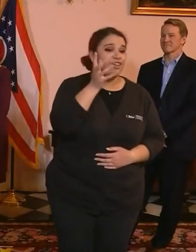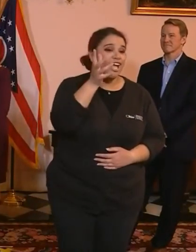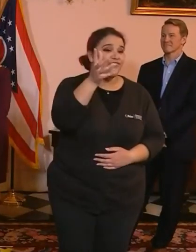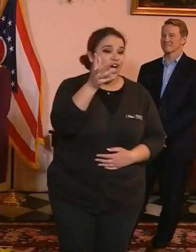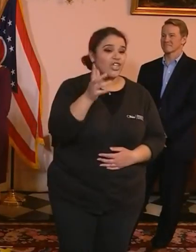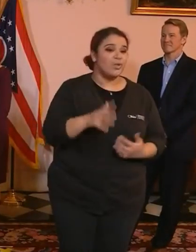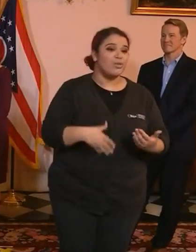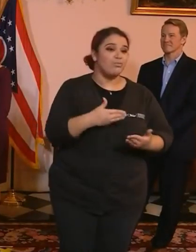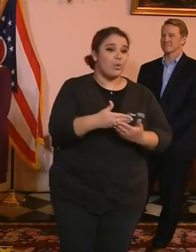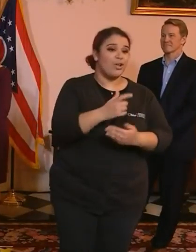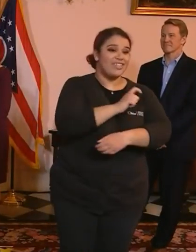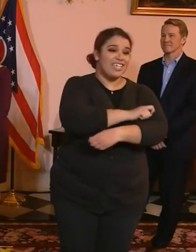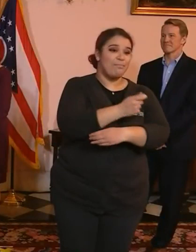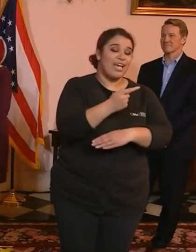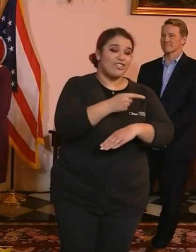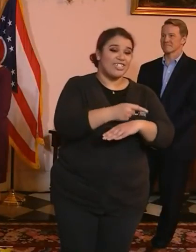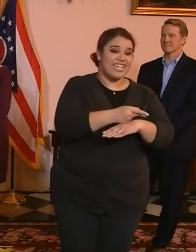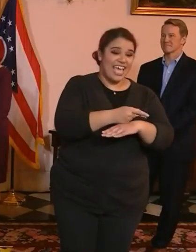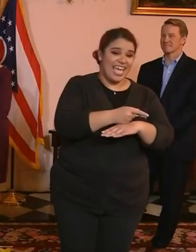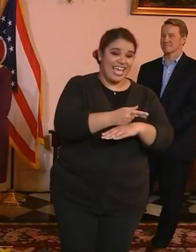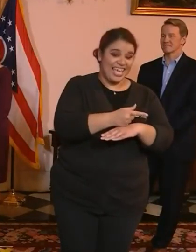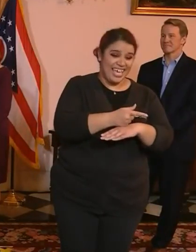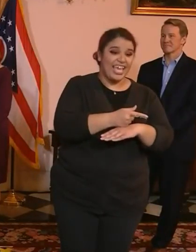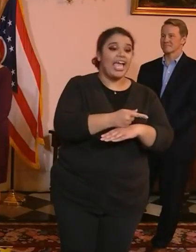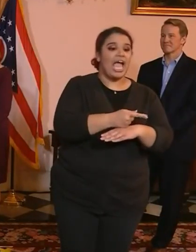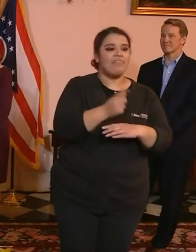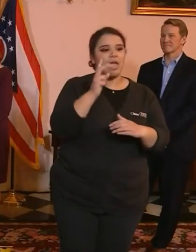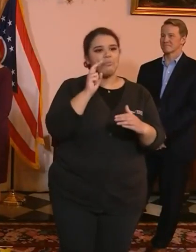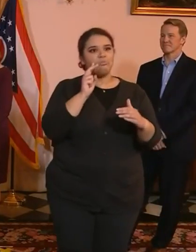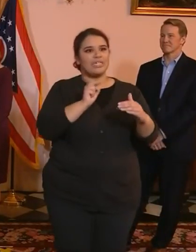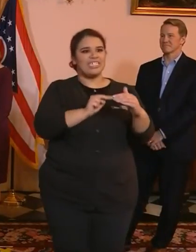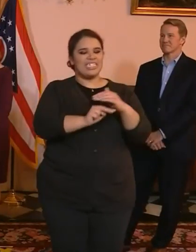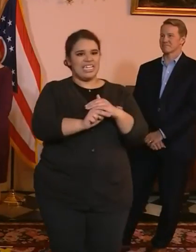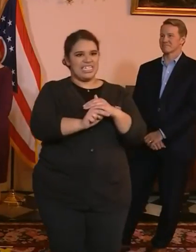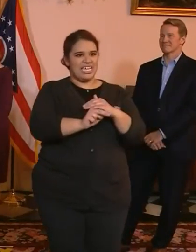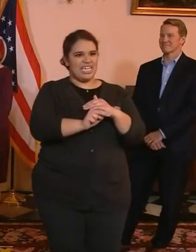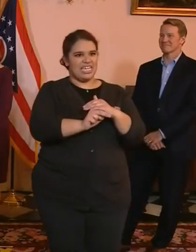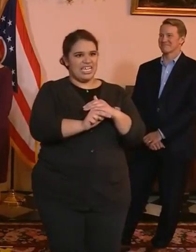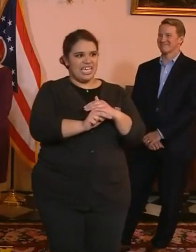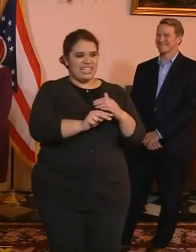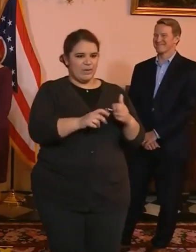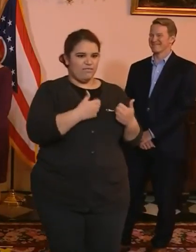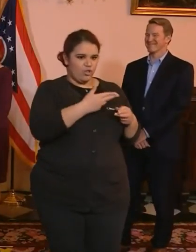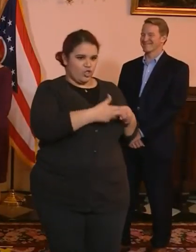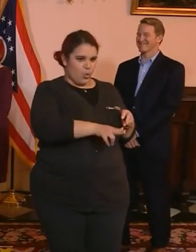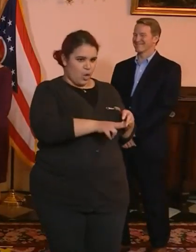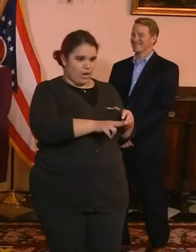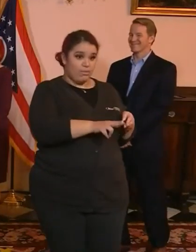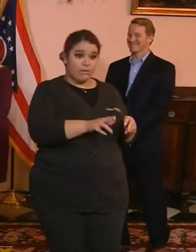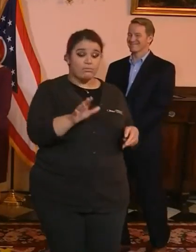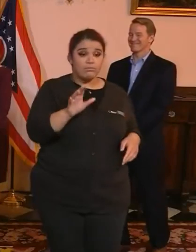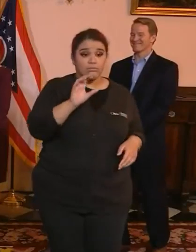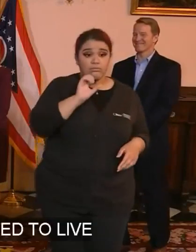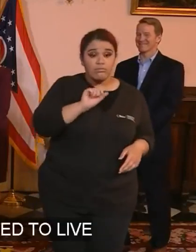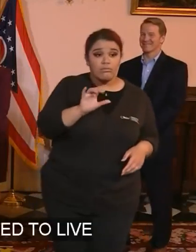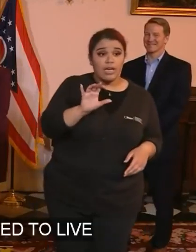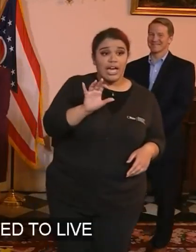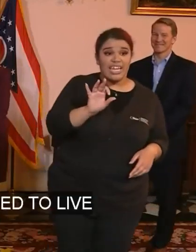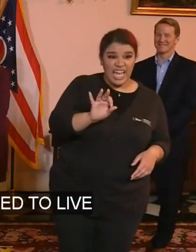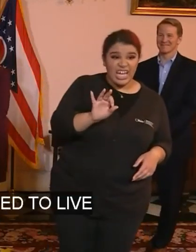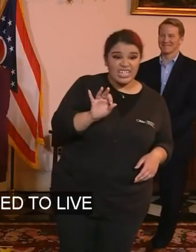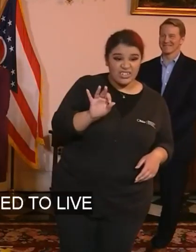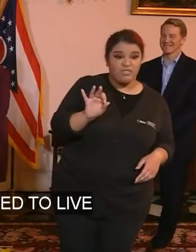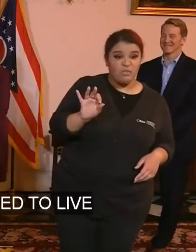live 48 years. He lived to be 84. But, you know, people like Thoreau, you know, died at that age of like 48.